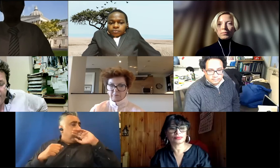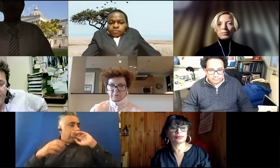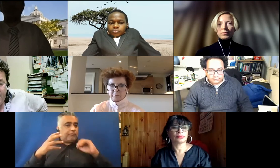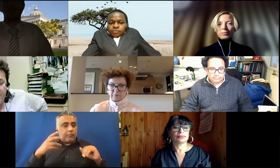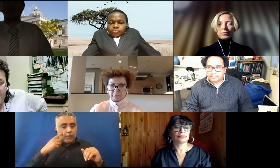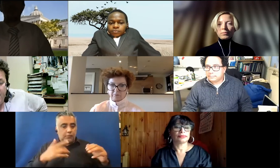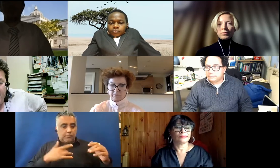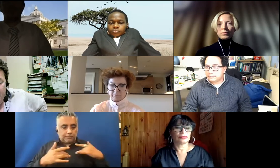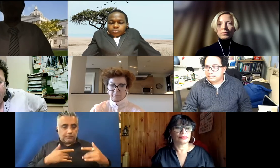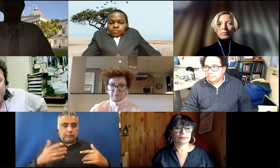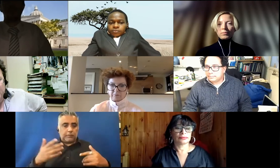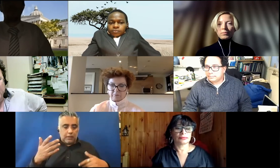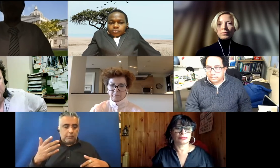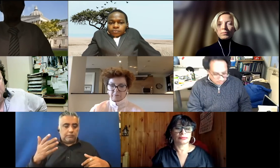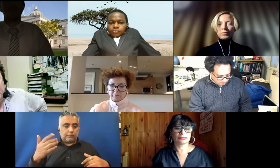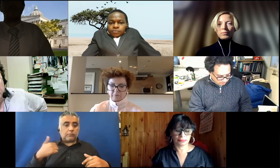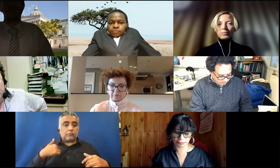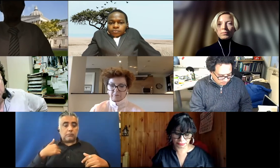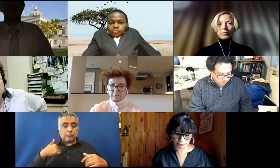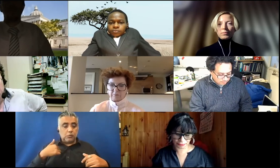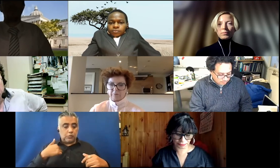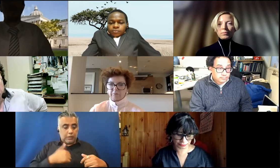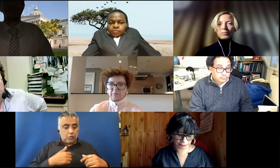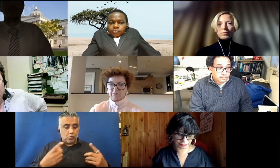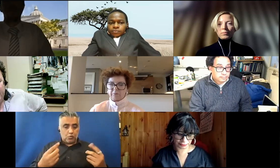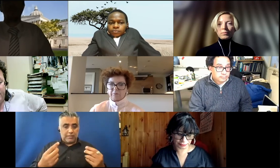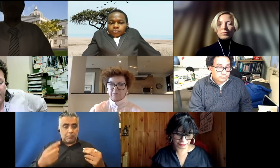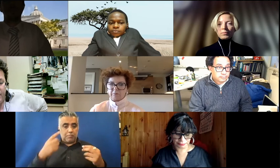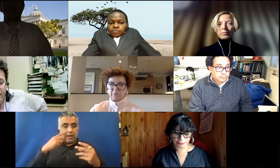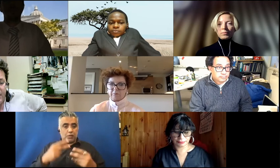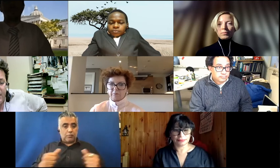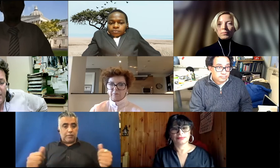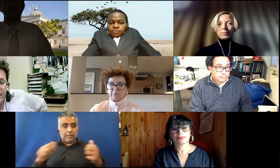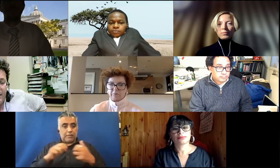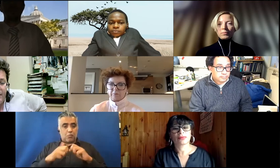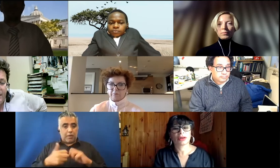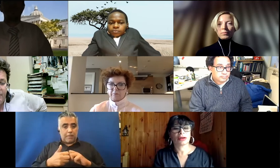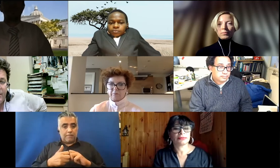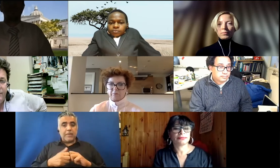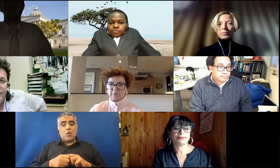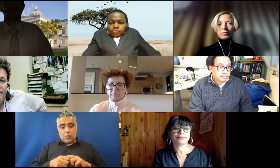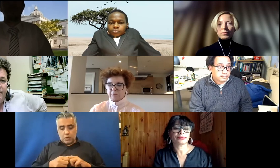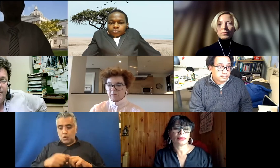have. What can we do to solve this problem? I think